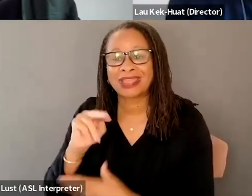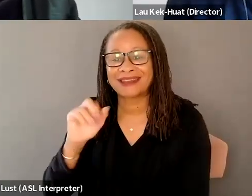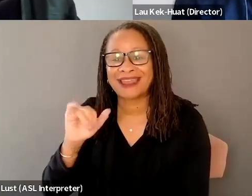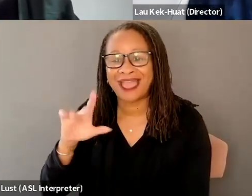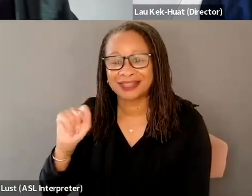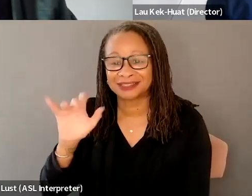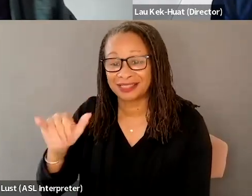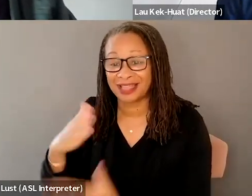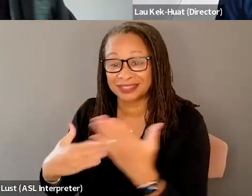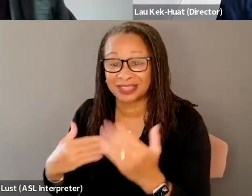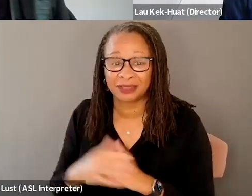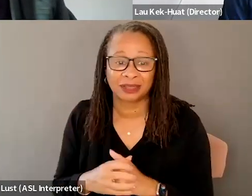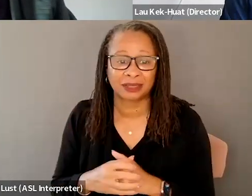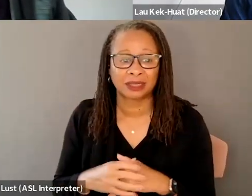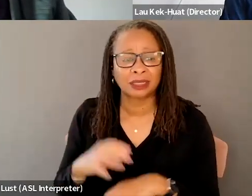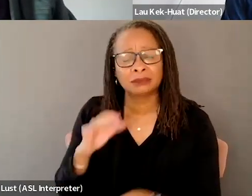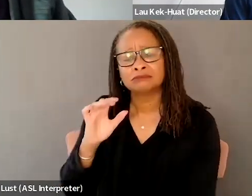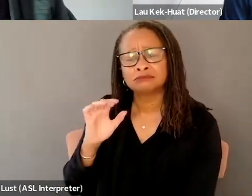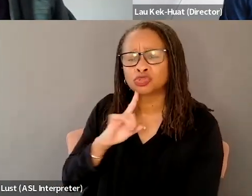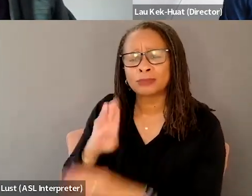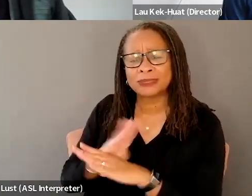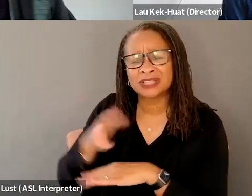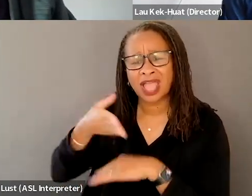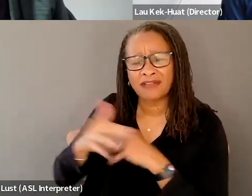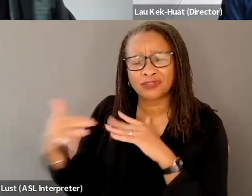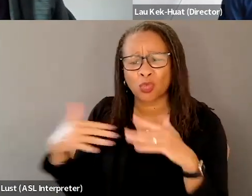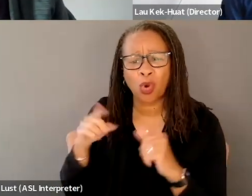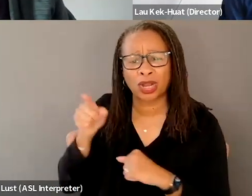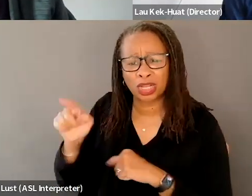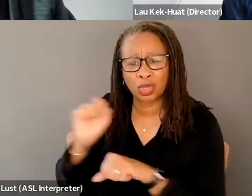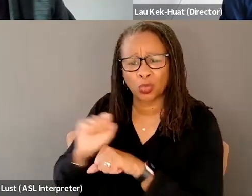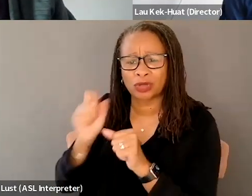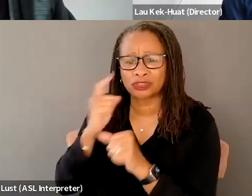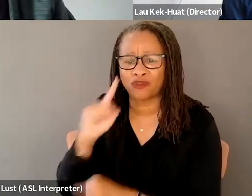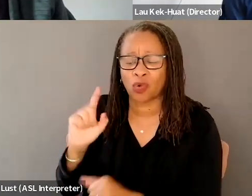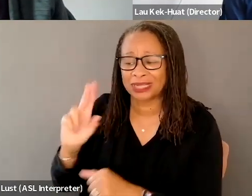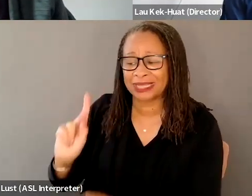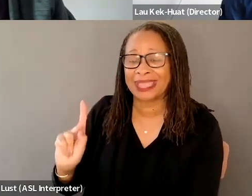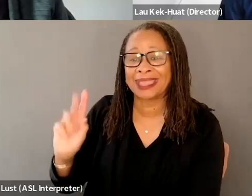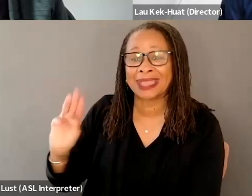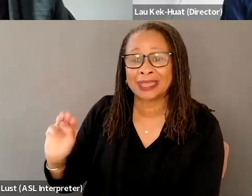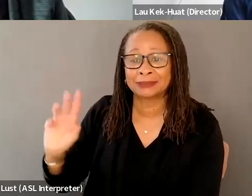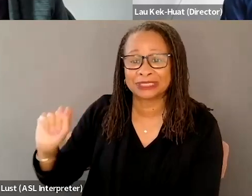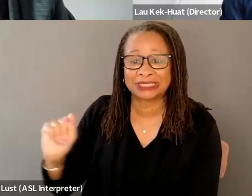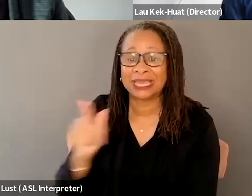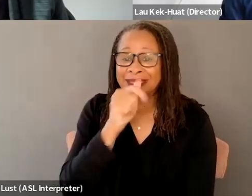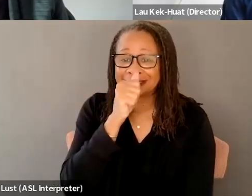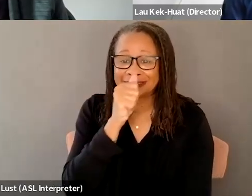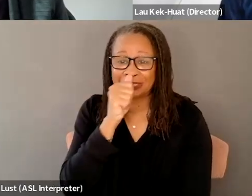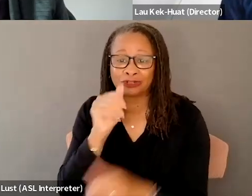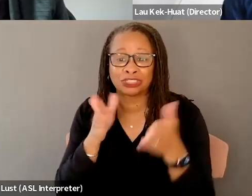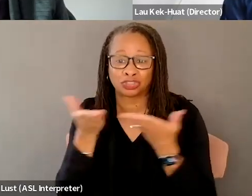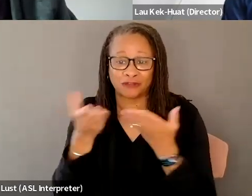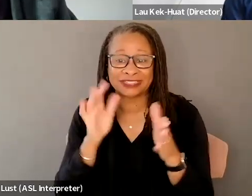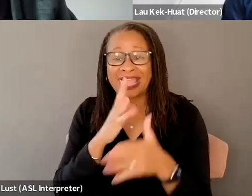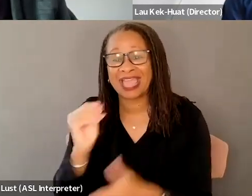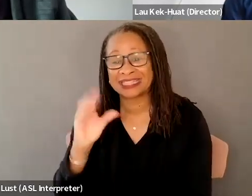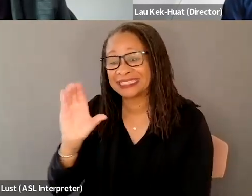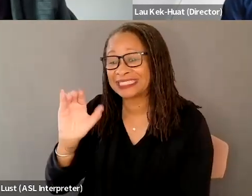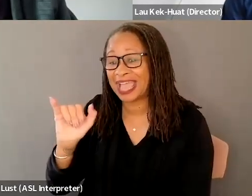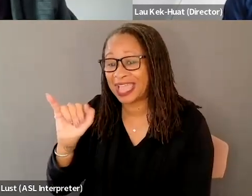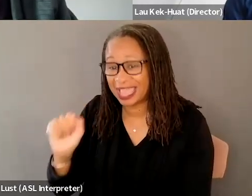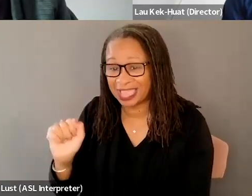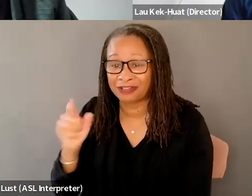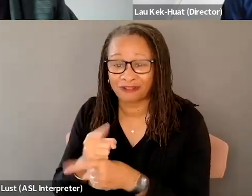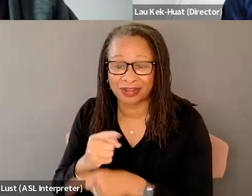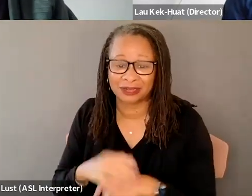fact, and didn't he after the war also work for the KMT Secret Service and the CIA, I believe? Yes, yes.